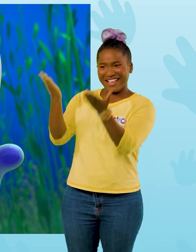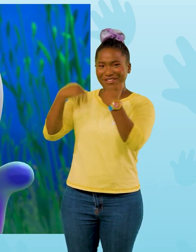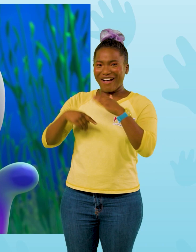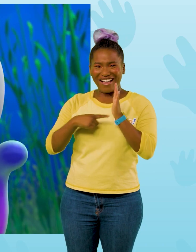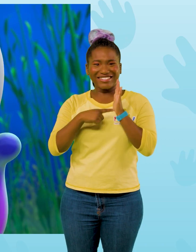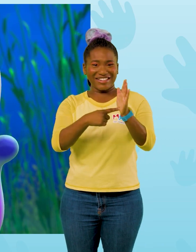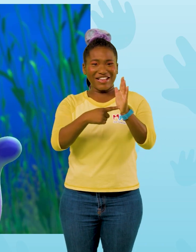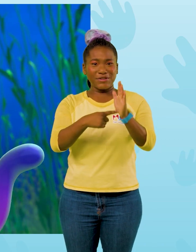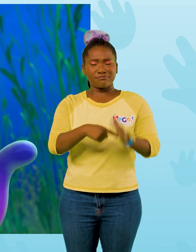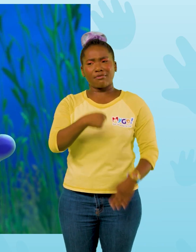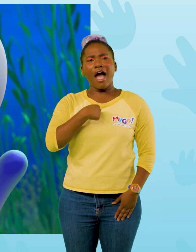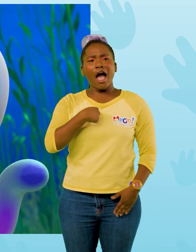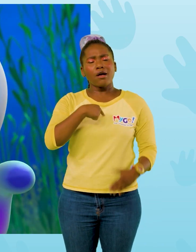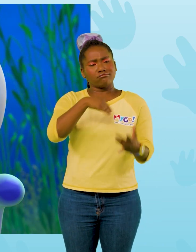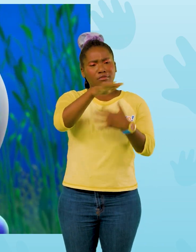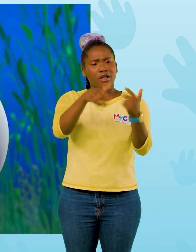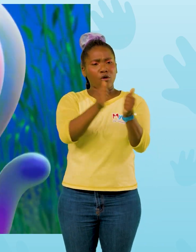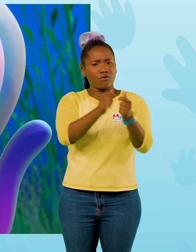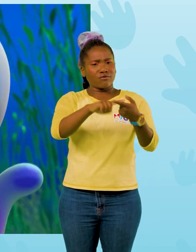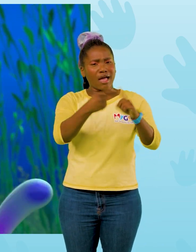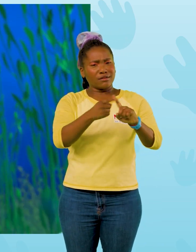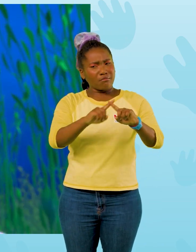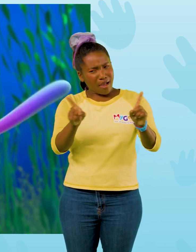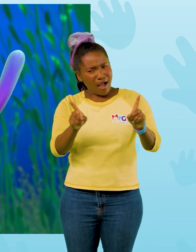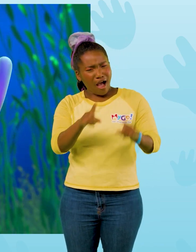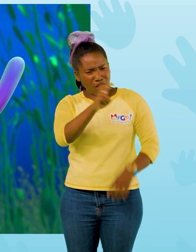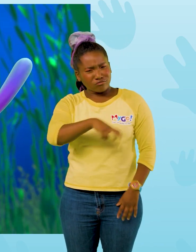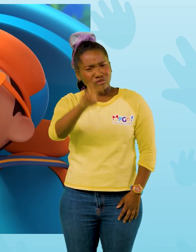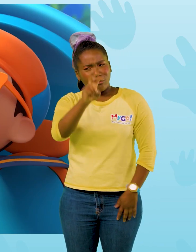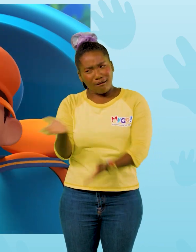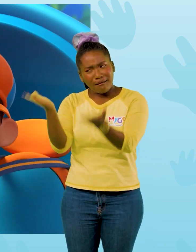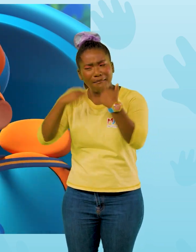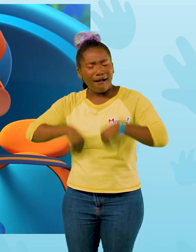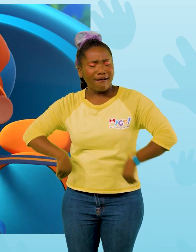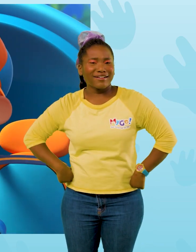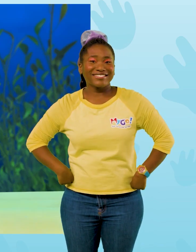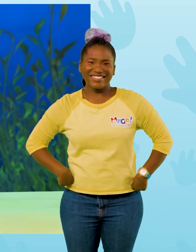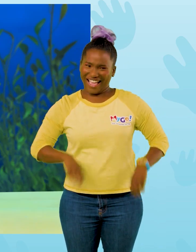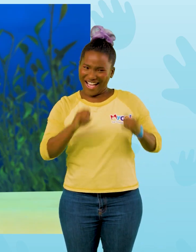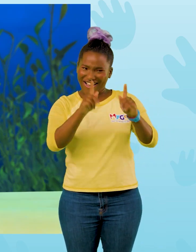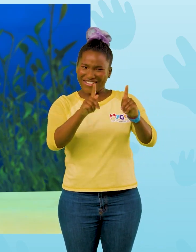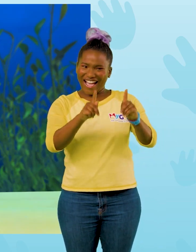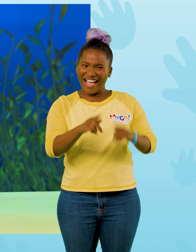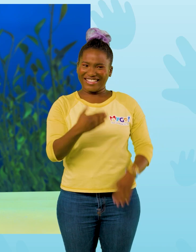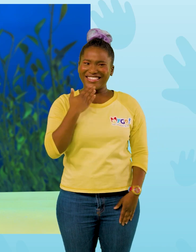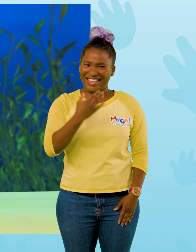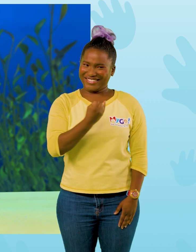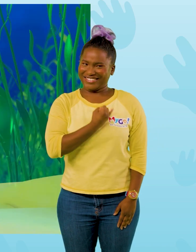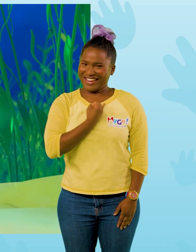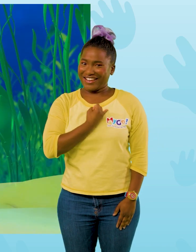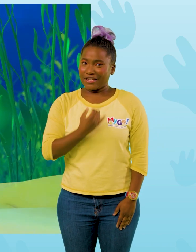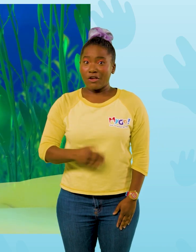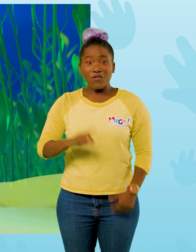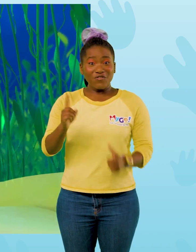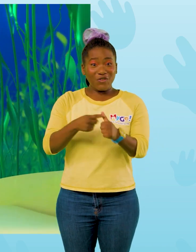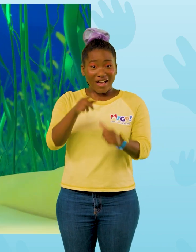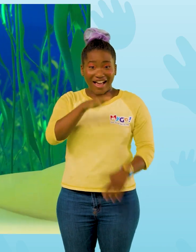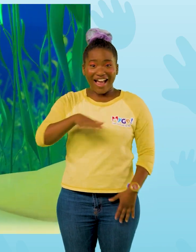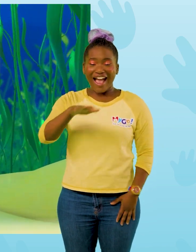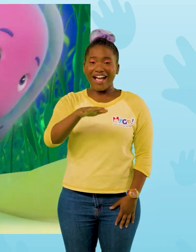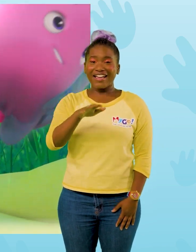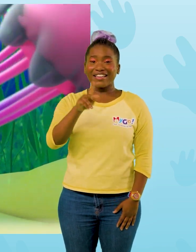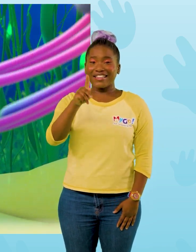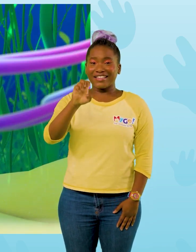show you. I'm going to meet my friends. Well, I'll give you a tour along the way. All right, thanks, Jerry. First stop,